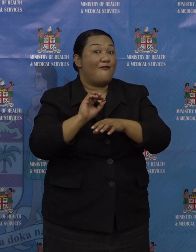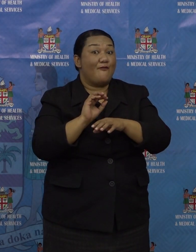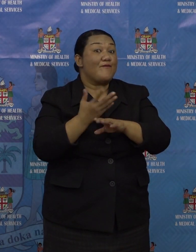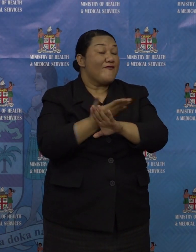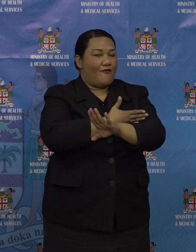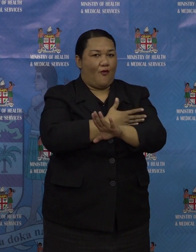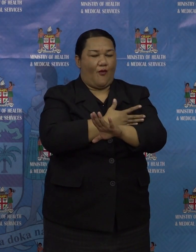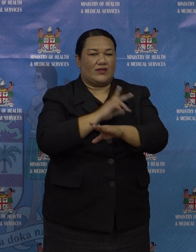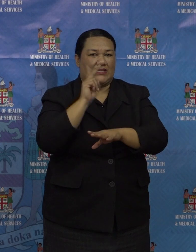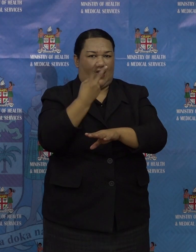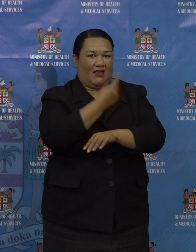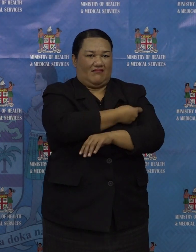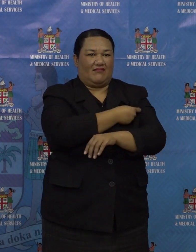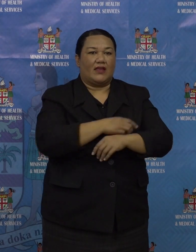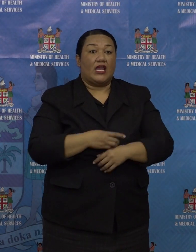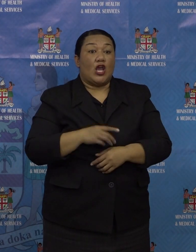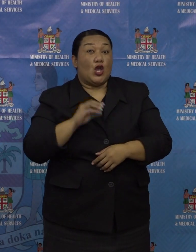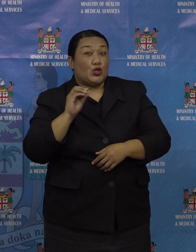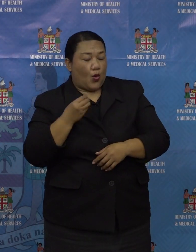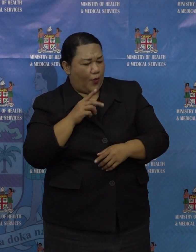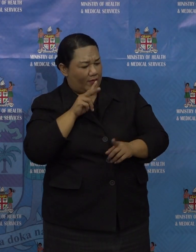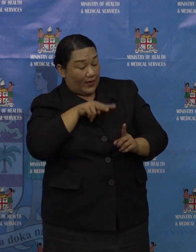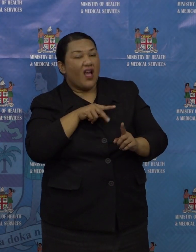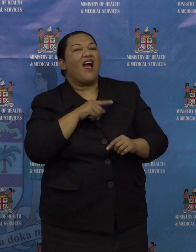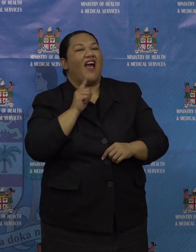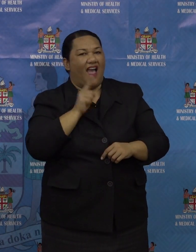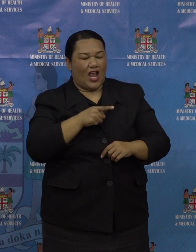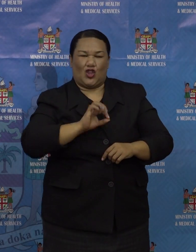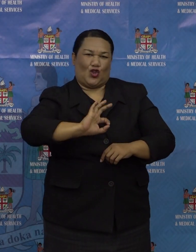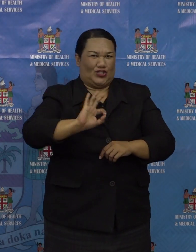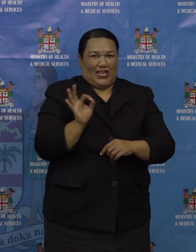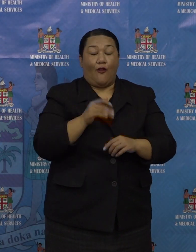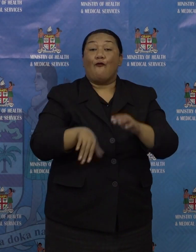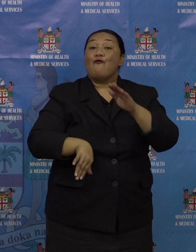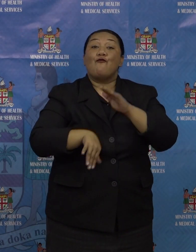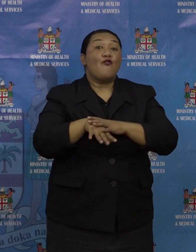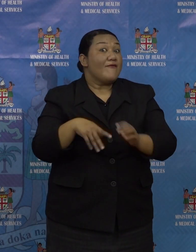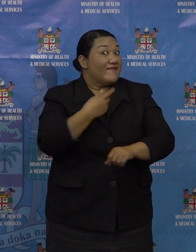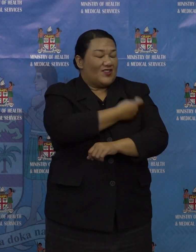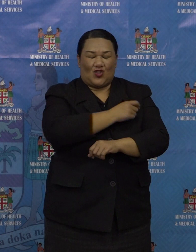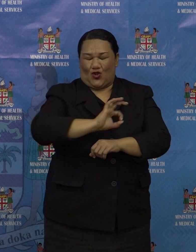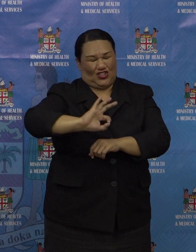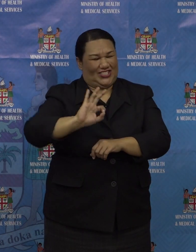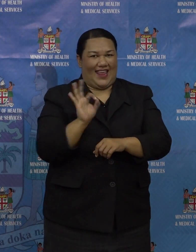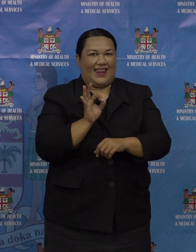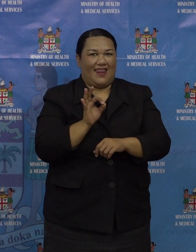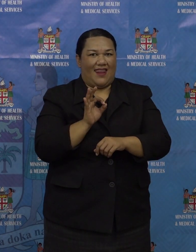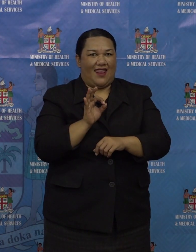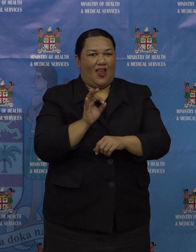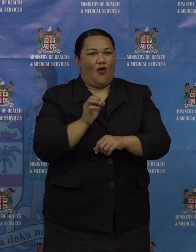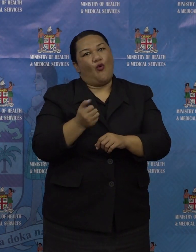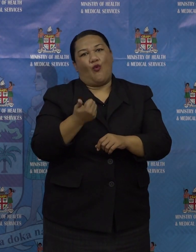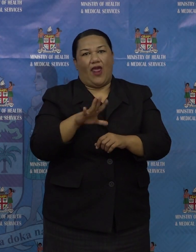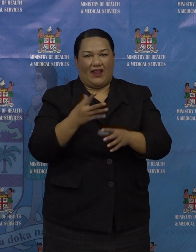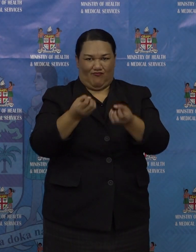vaccine. Therefore, this person was not fully vaccinated when she was infected with the virus. Again, a